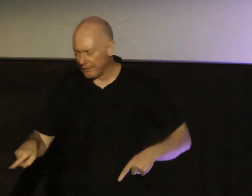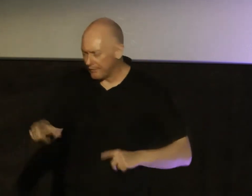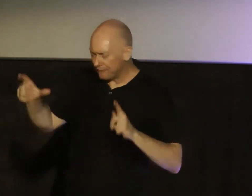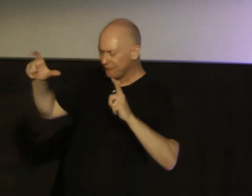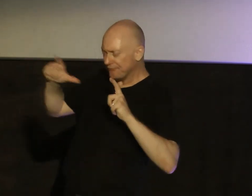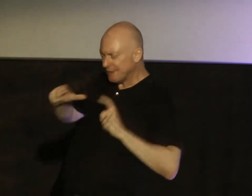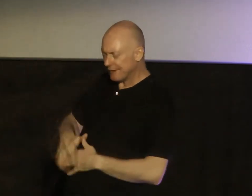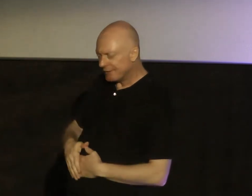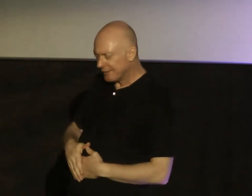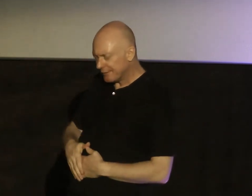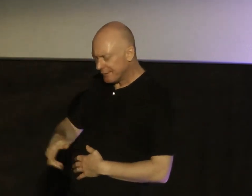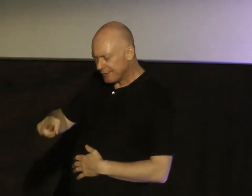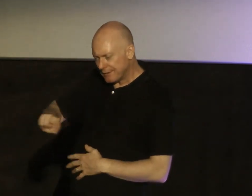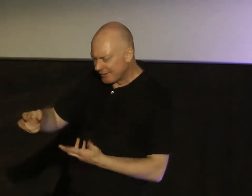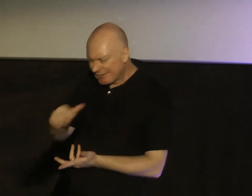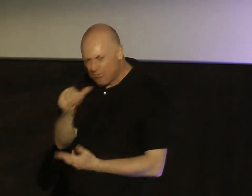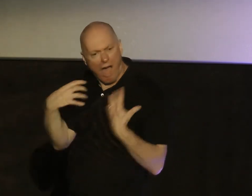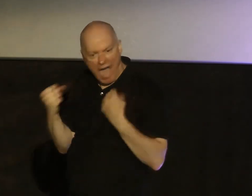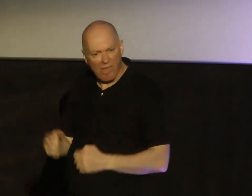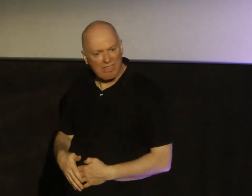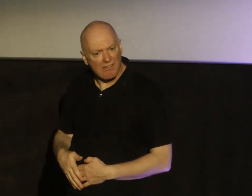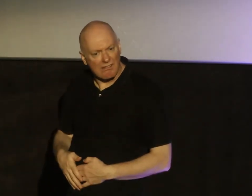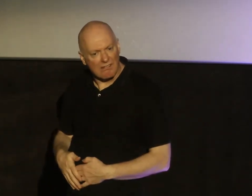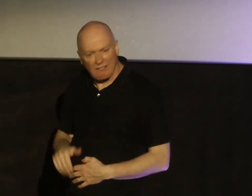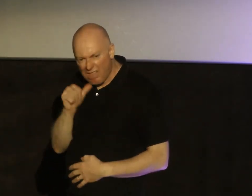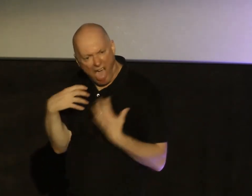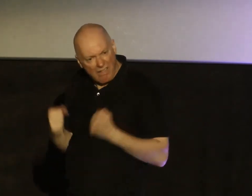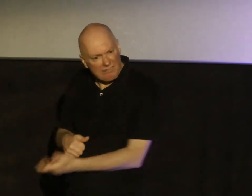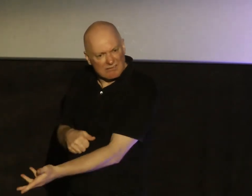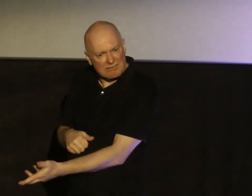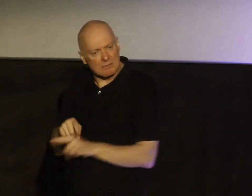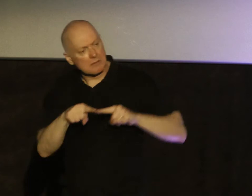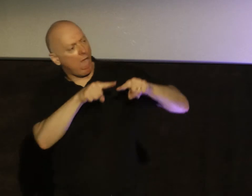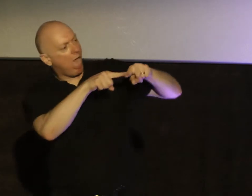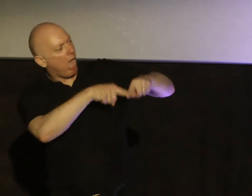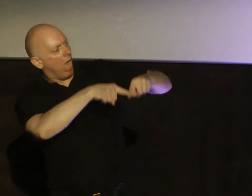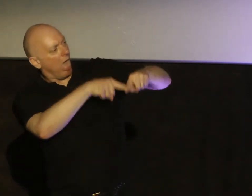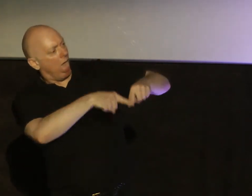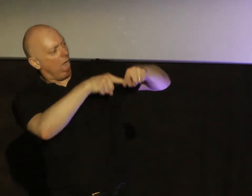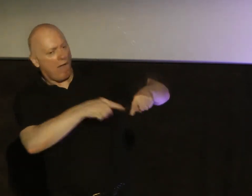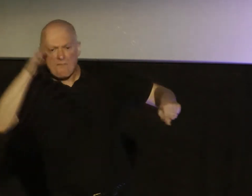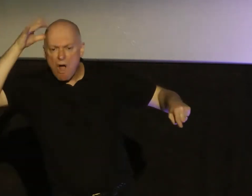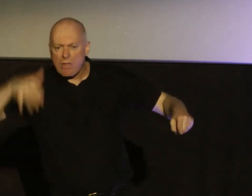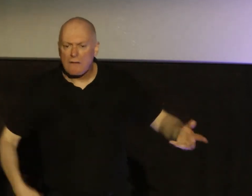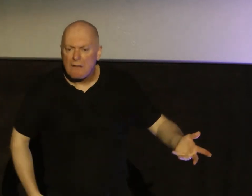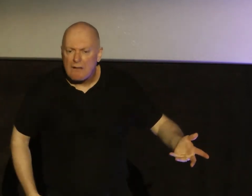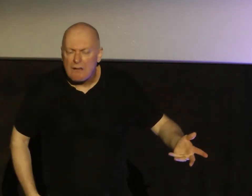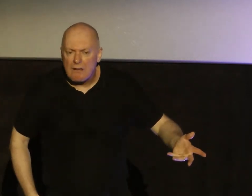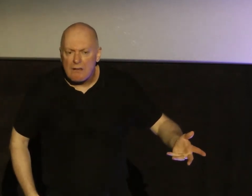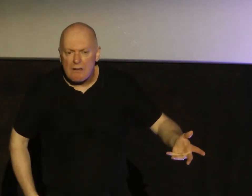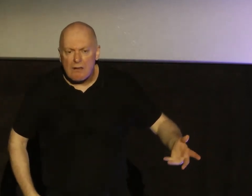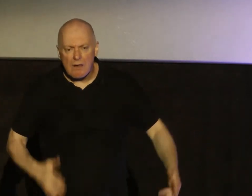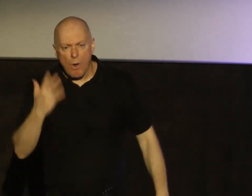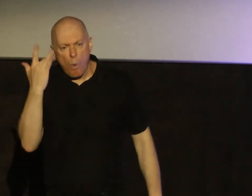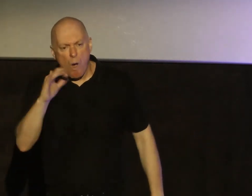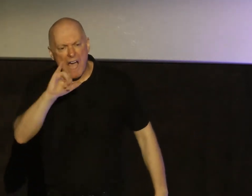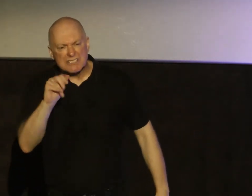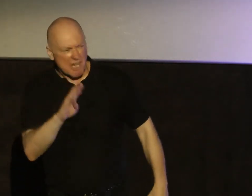culture of unhealthy dependence. Why is an aging Jacob